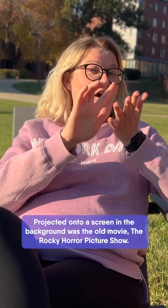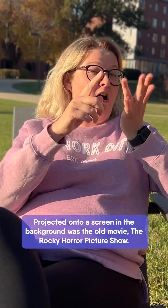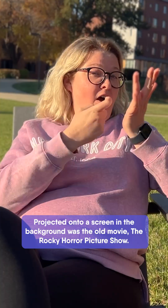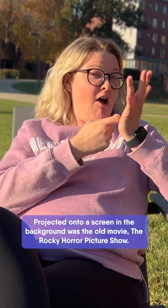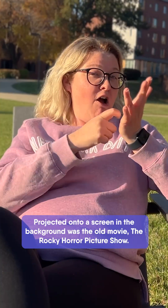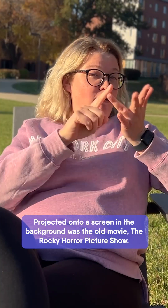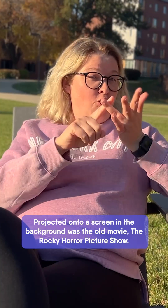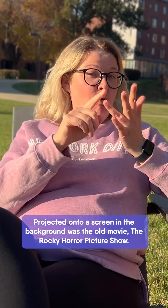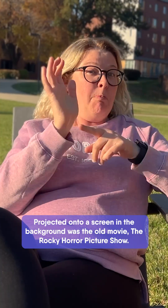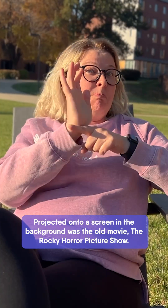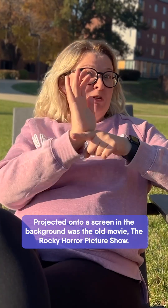Horror Picture Show.